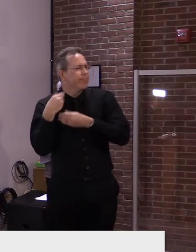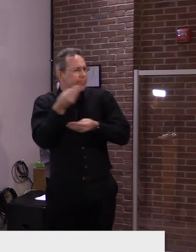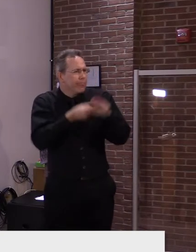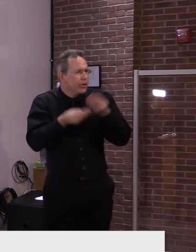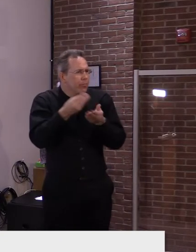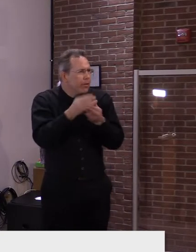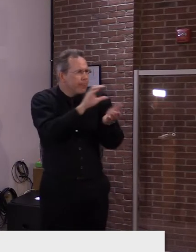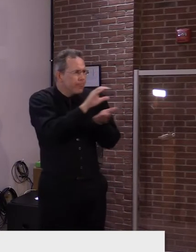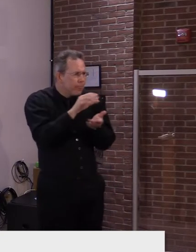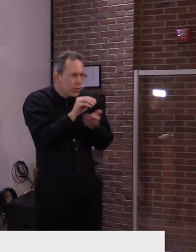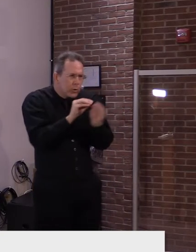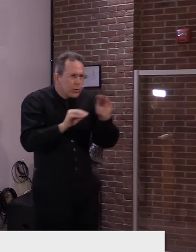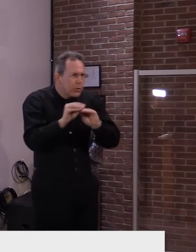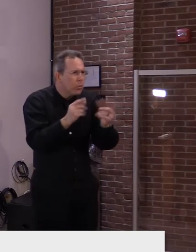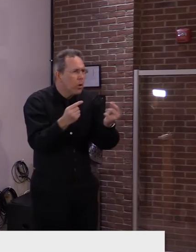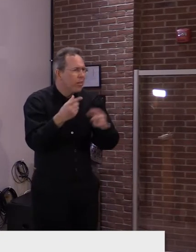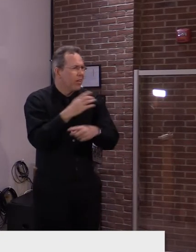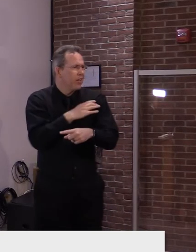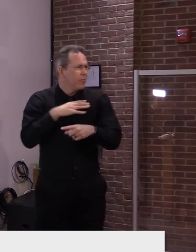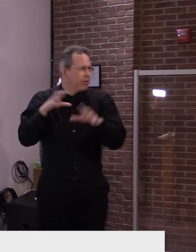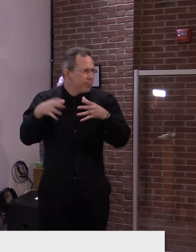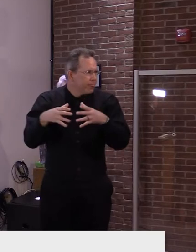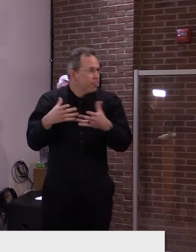The understanding is there's about